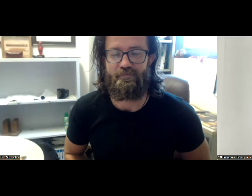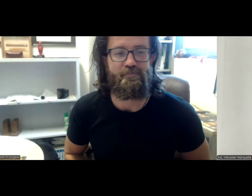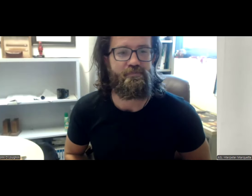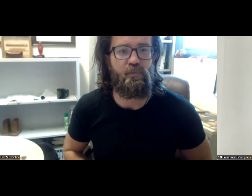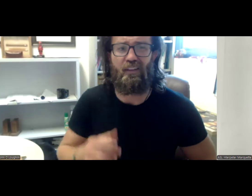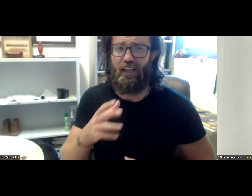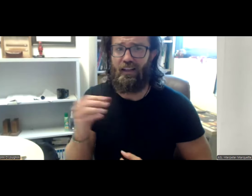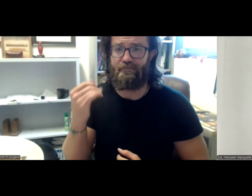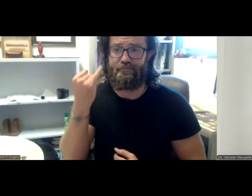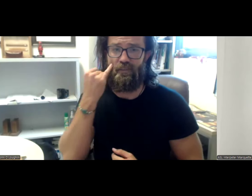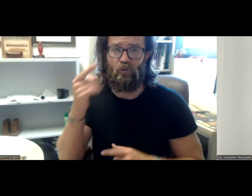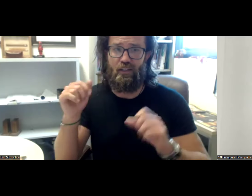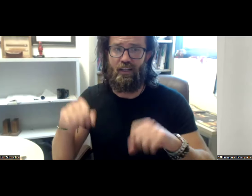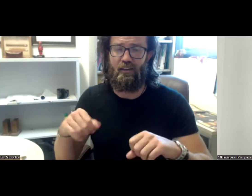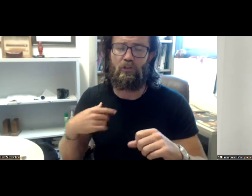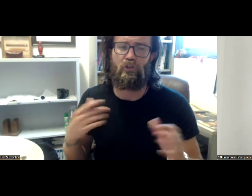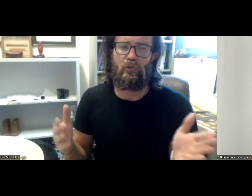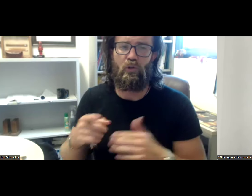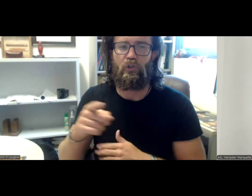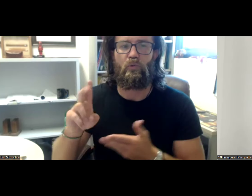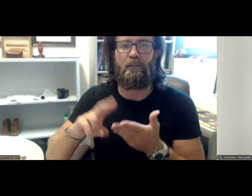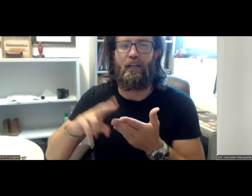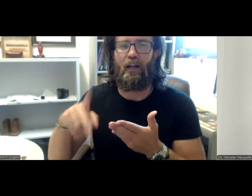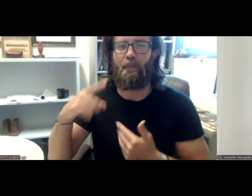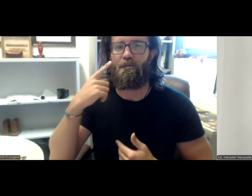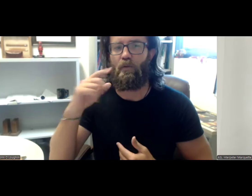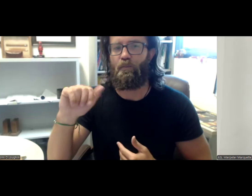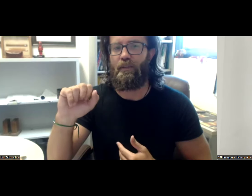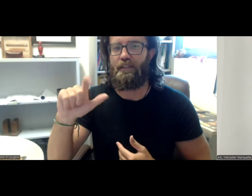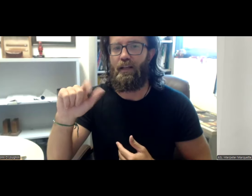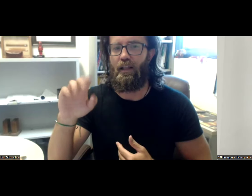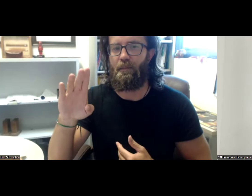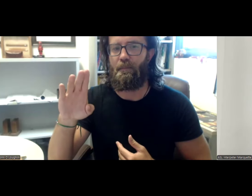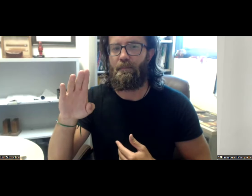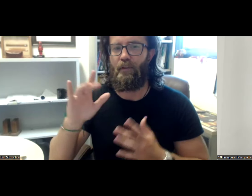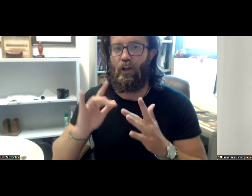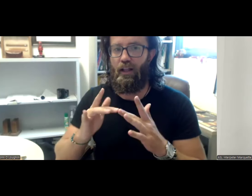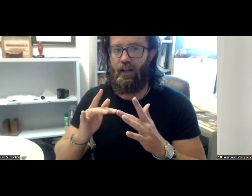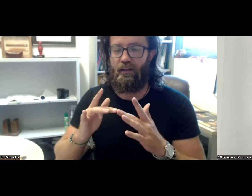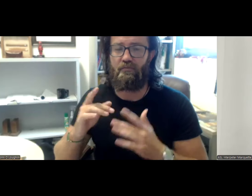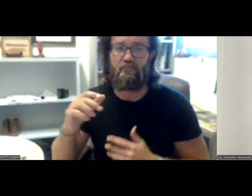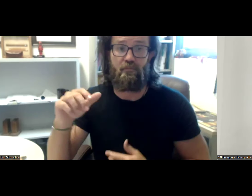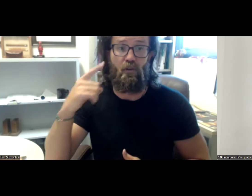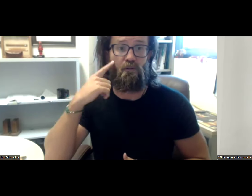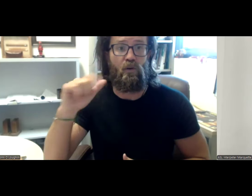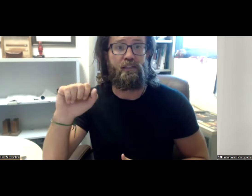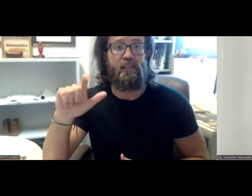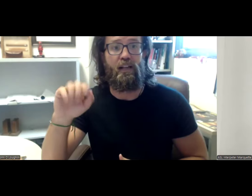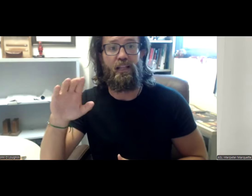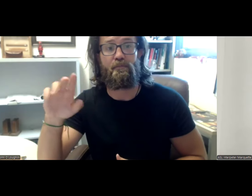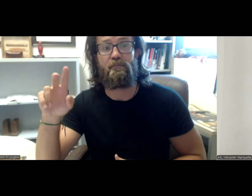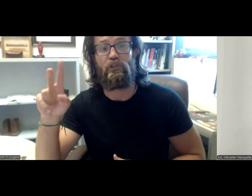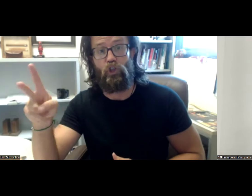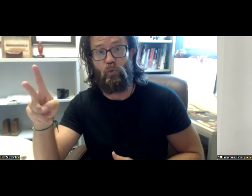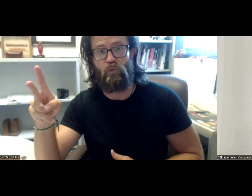can find the right partner with your Zoom partners. And also, I would encourage you to sign up for the ASL online